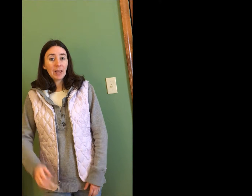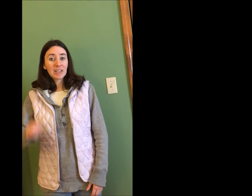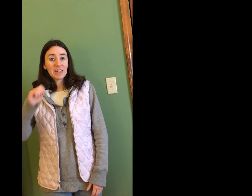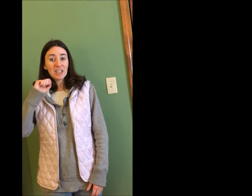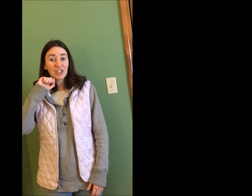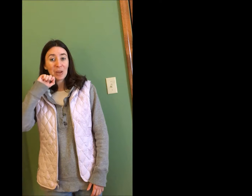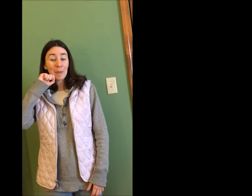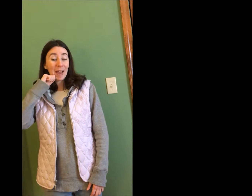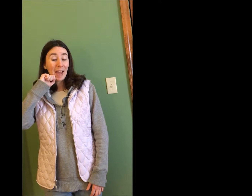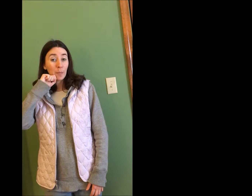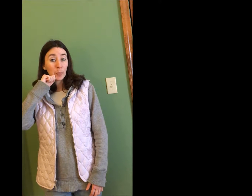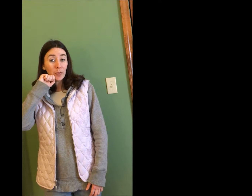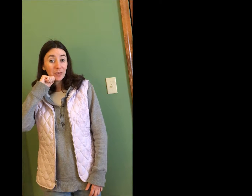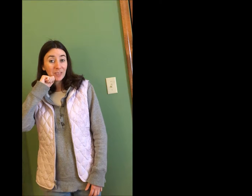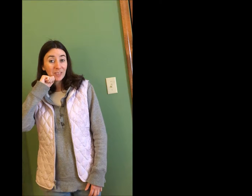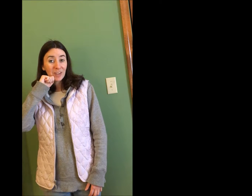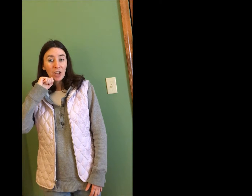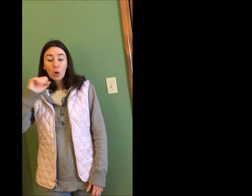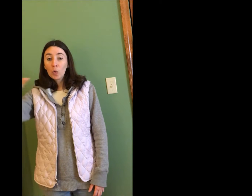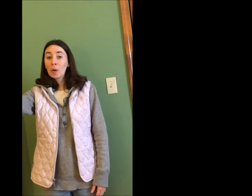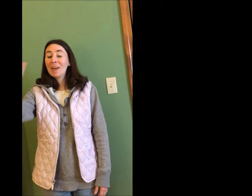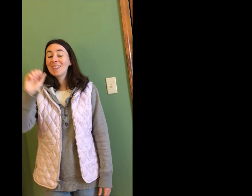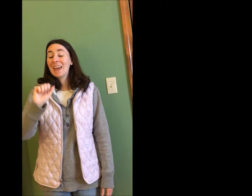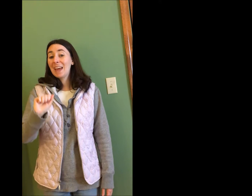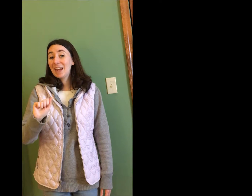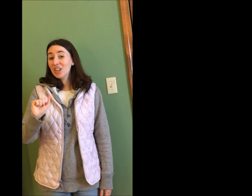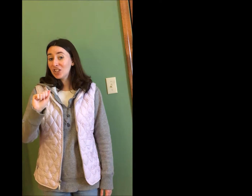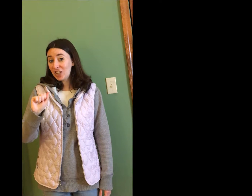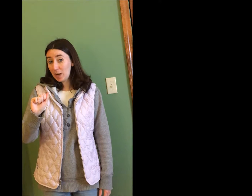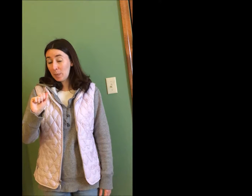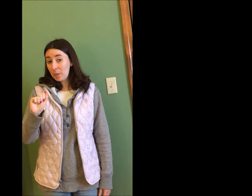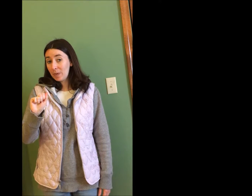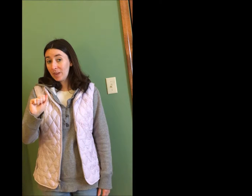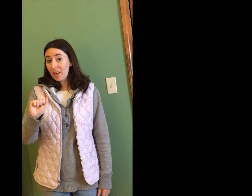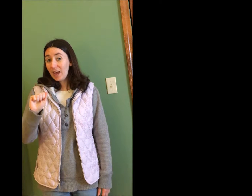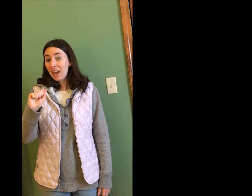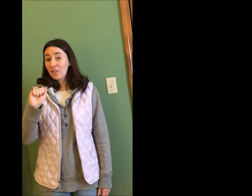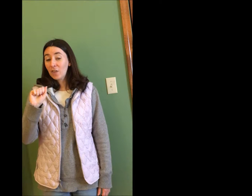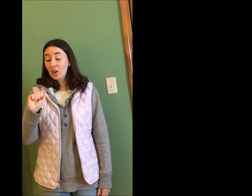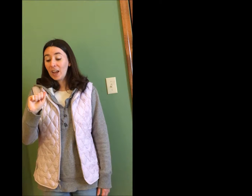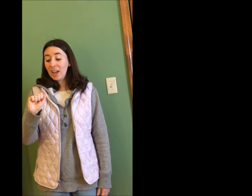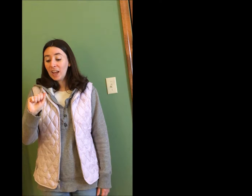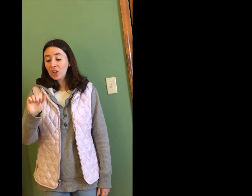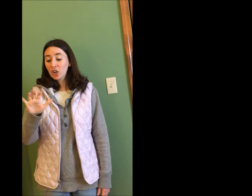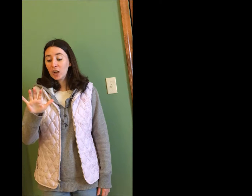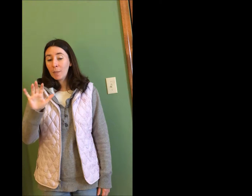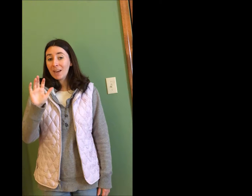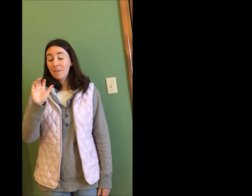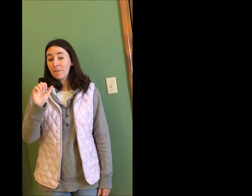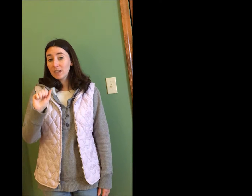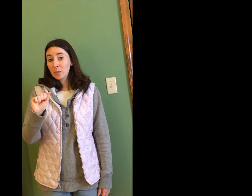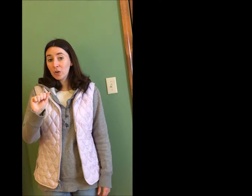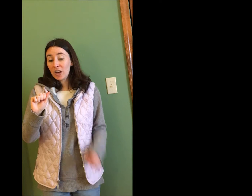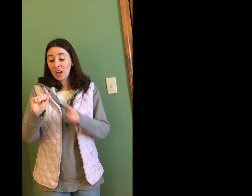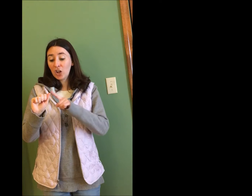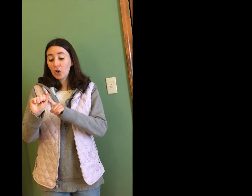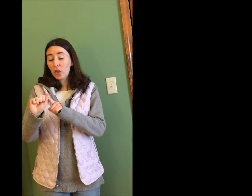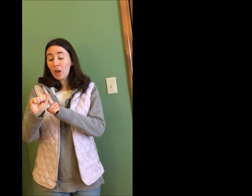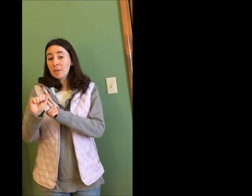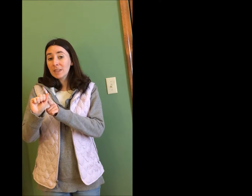to teach them apple. We're going to make the A shape, and for an A, you're going to make a fist with your hand, and your thumb is going to